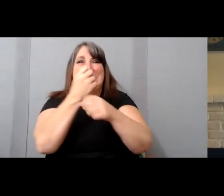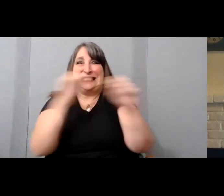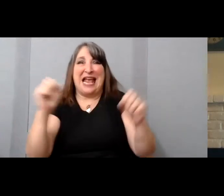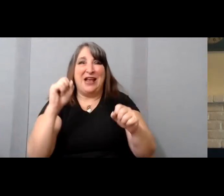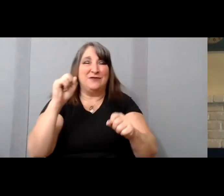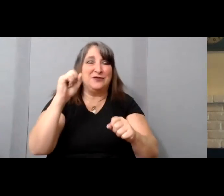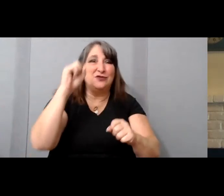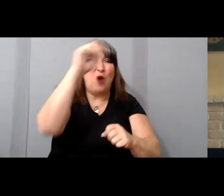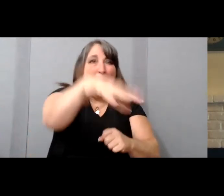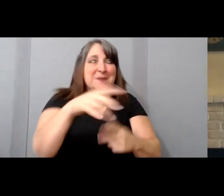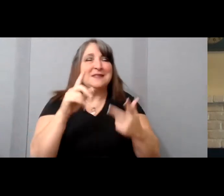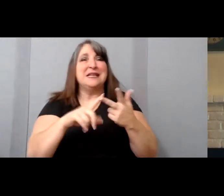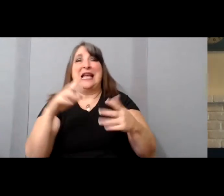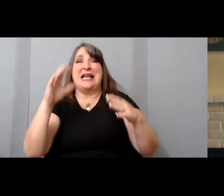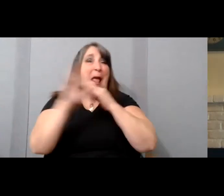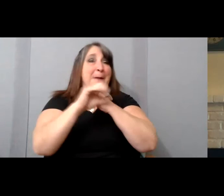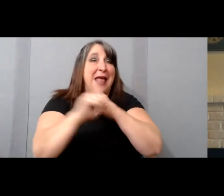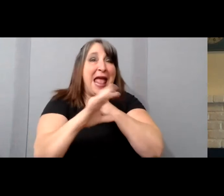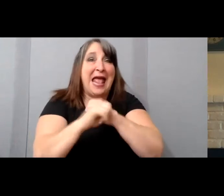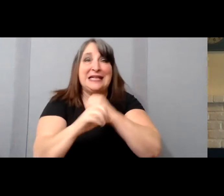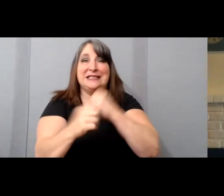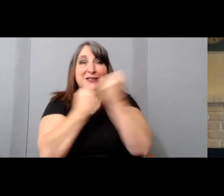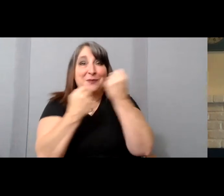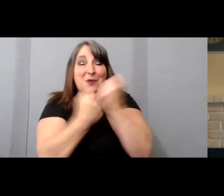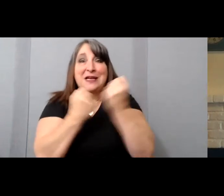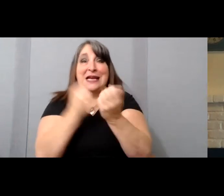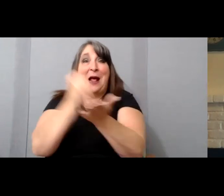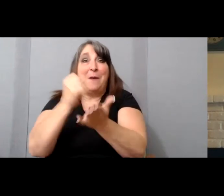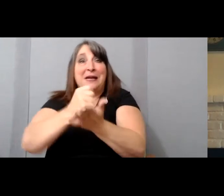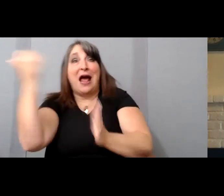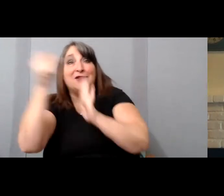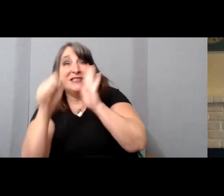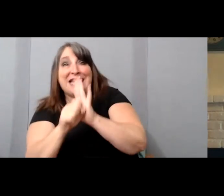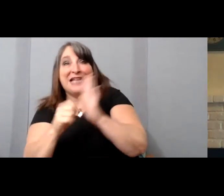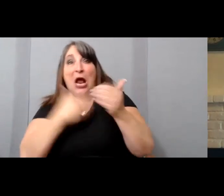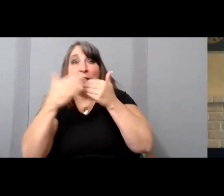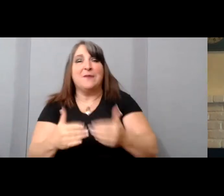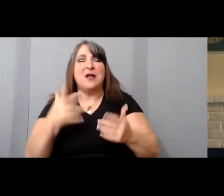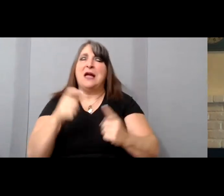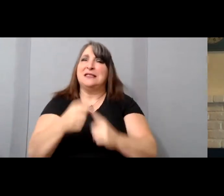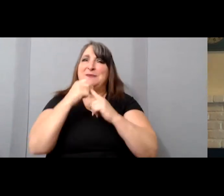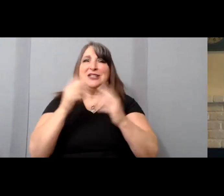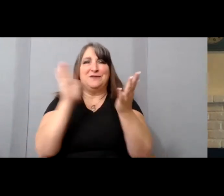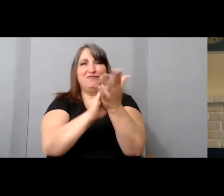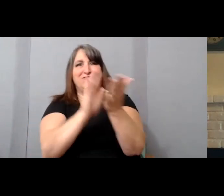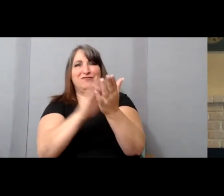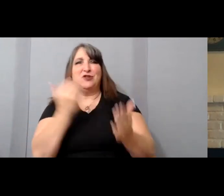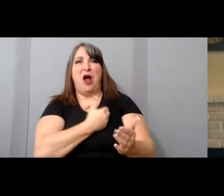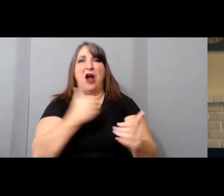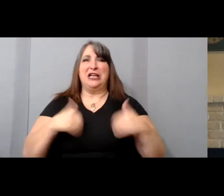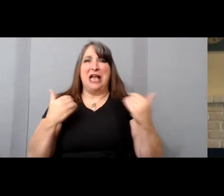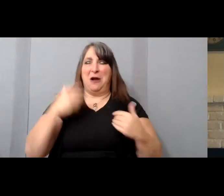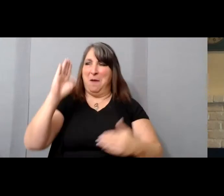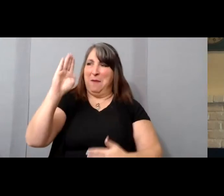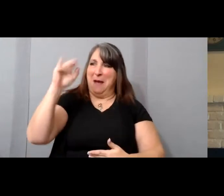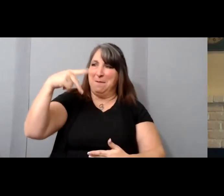on campaigns, for helping out our state, other states, our neighbors. I want to give a special shout out to our young BIPOC community activists